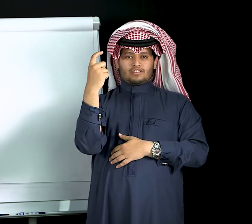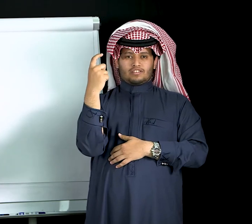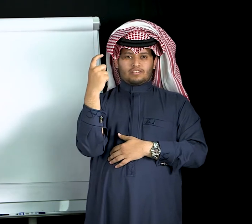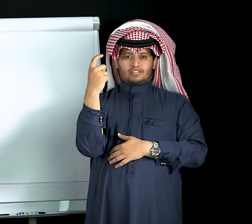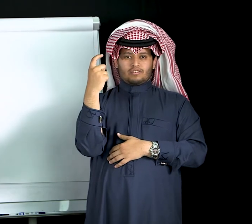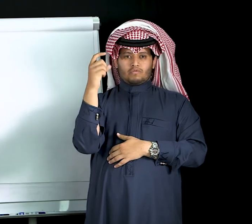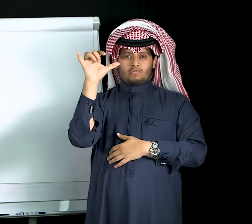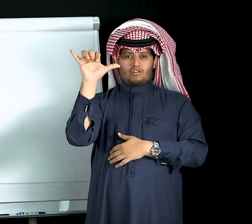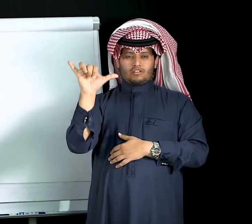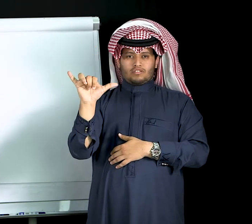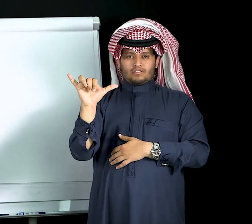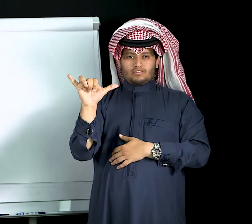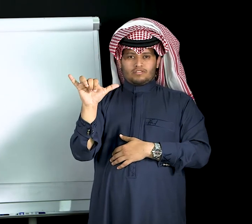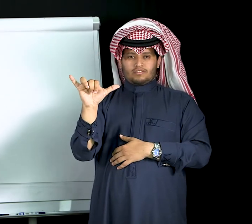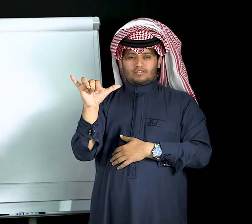Y,